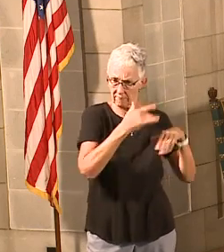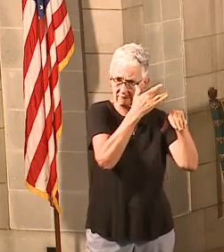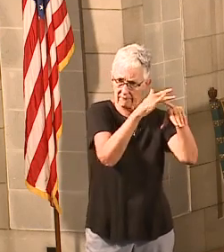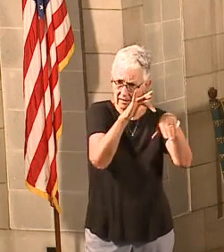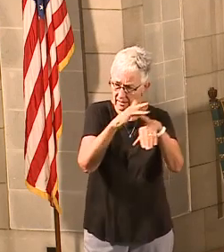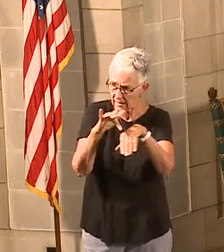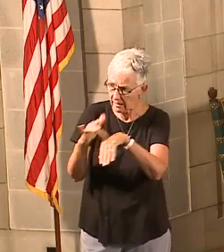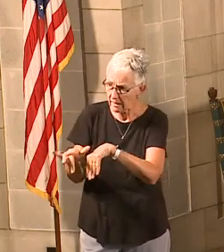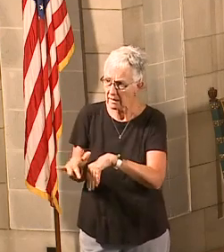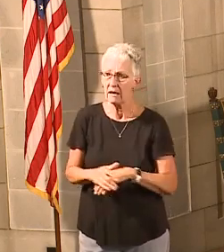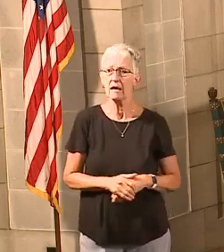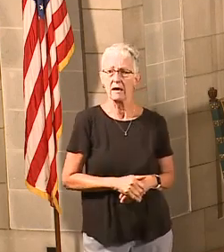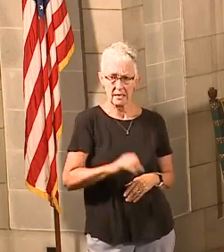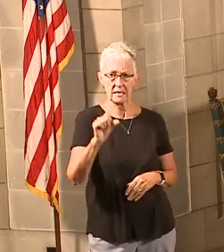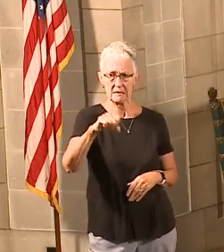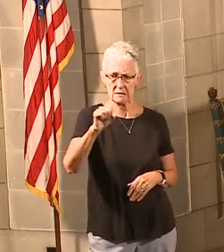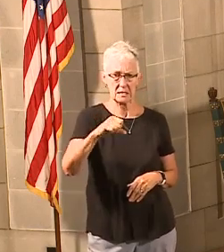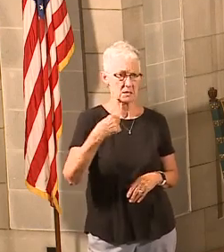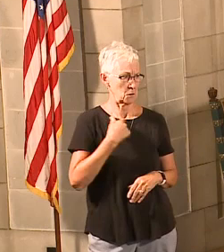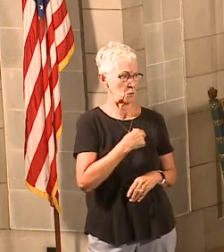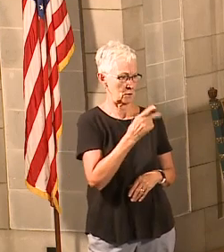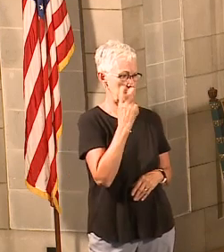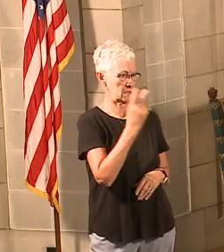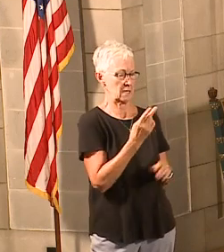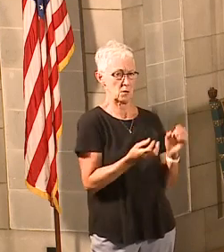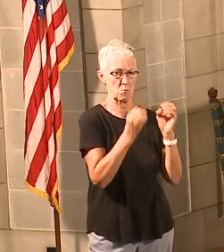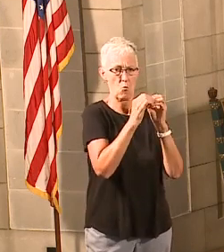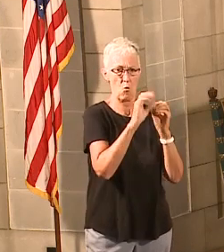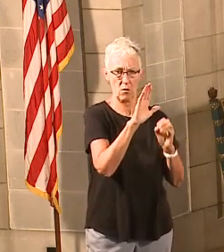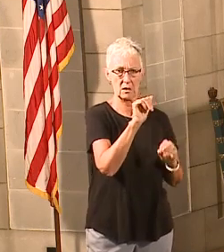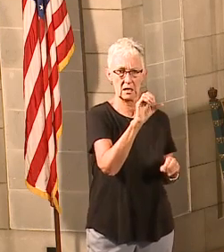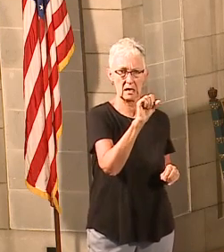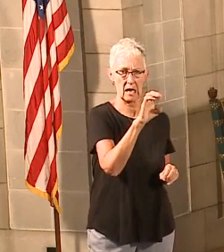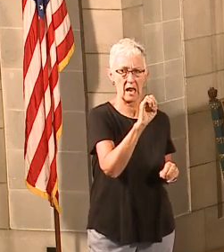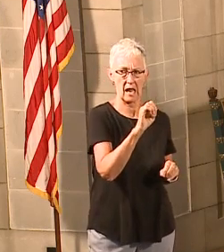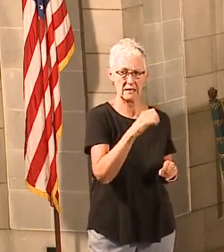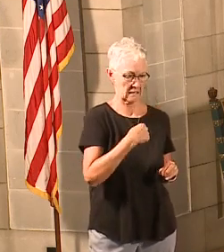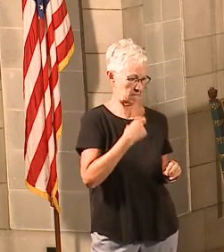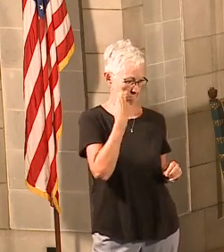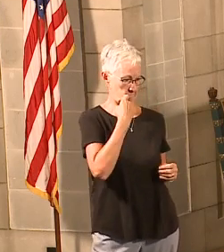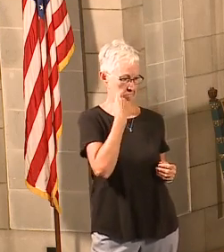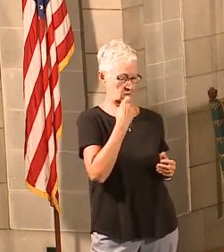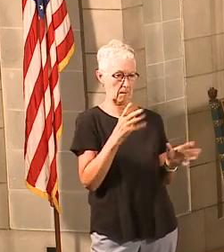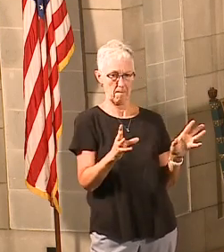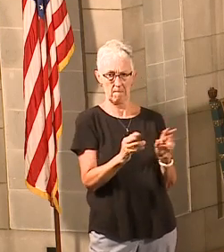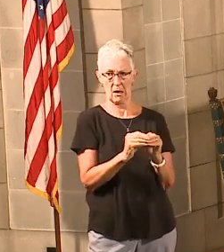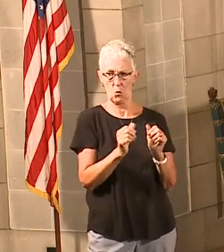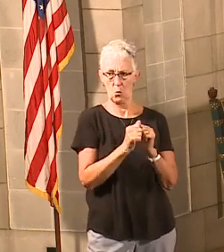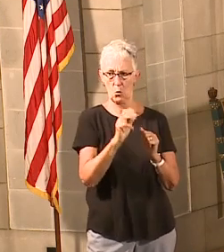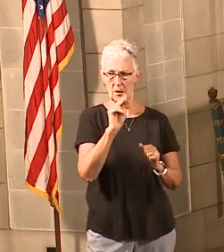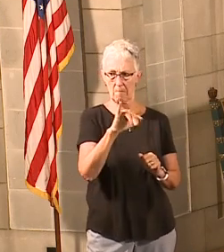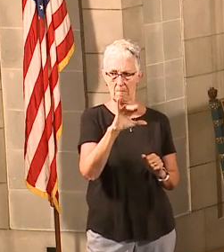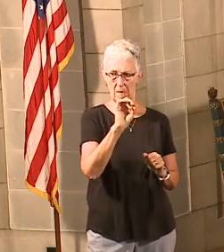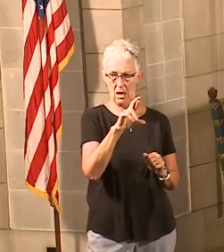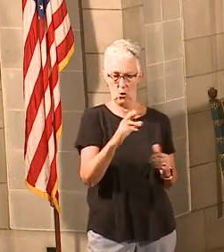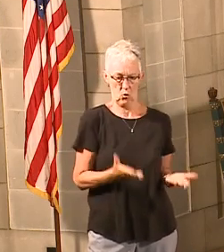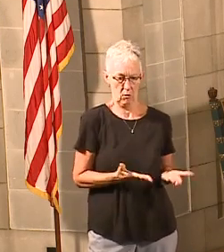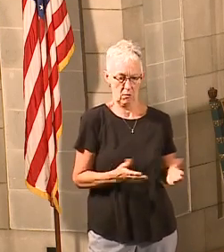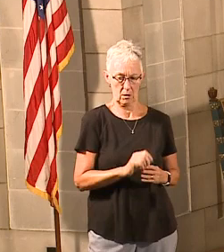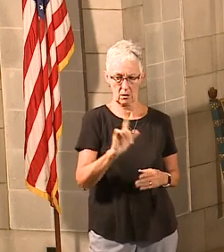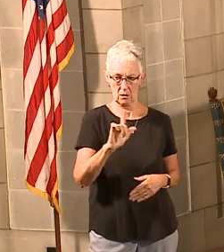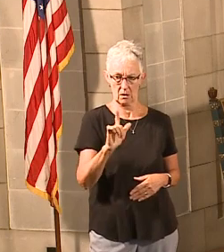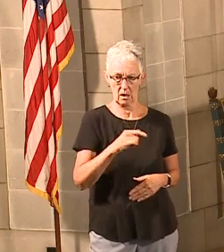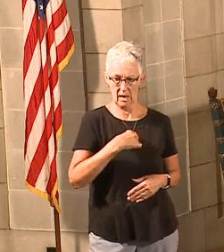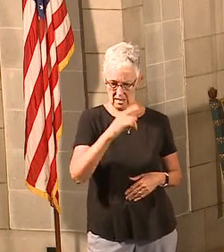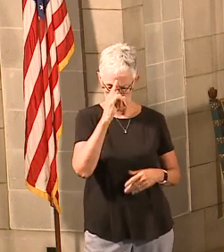we have seen a few more cases, so for example, when I had the conversation with the mayor, I think the number of case counts in Lincoln